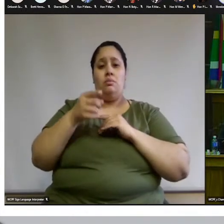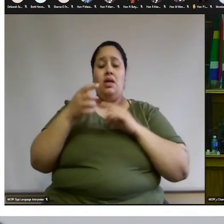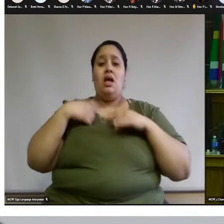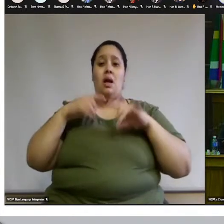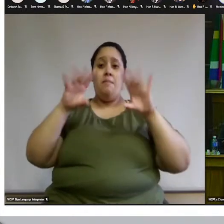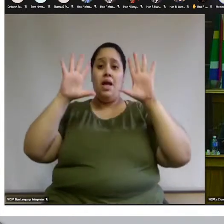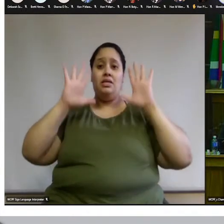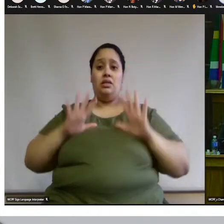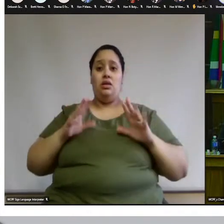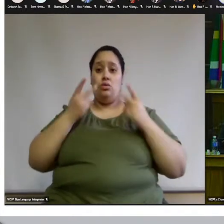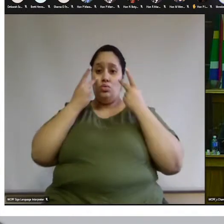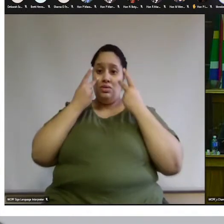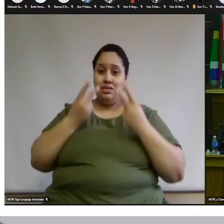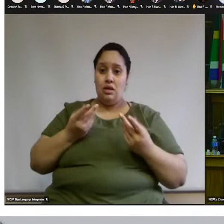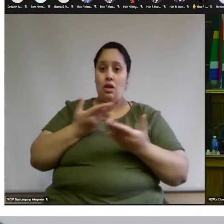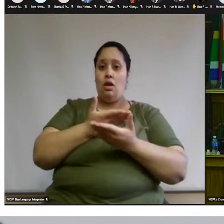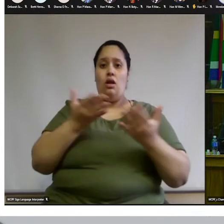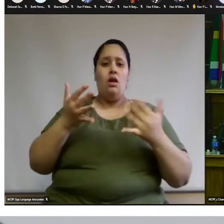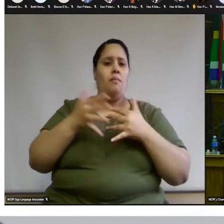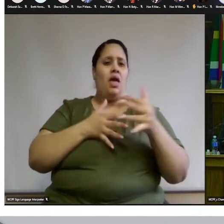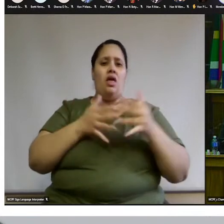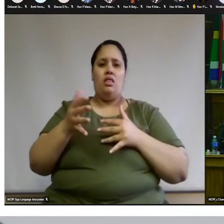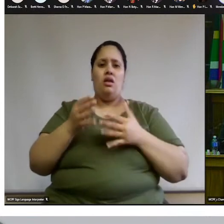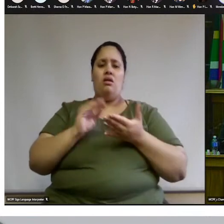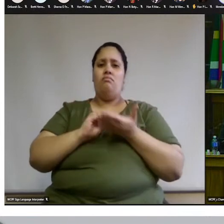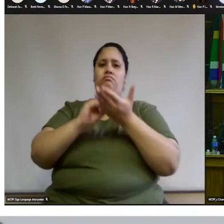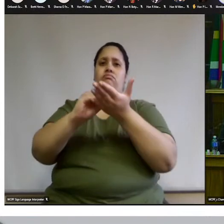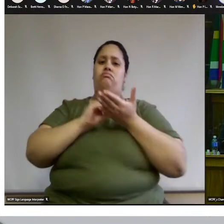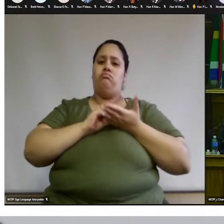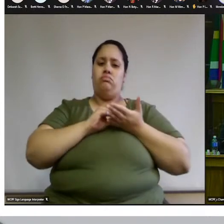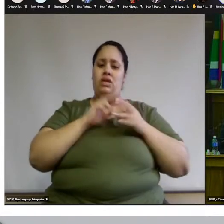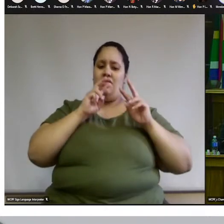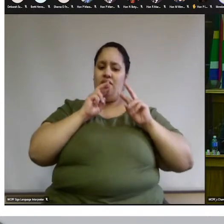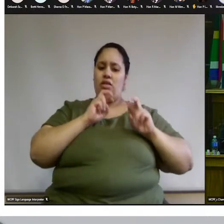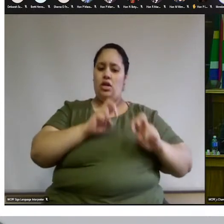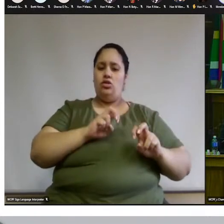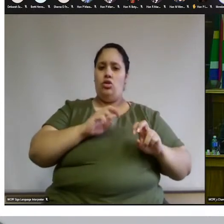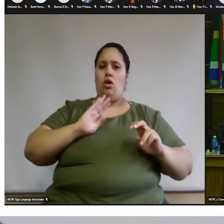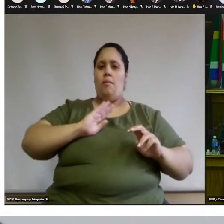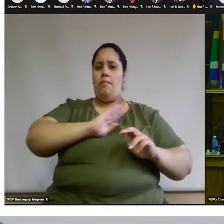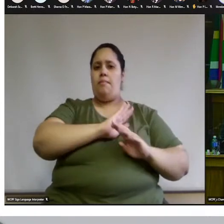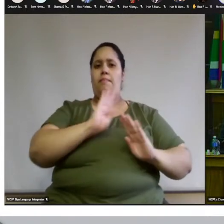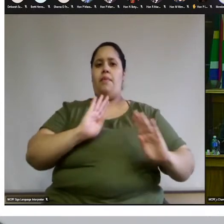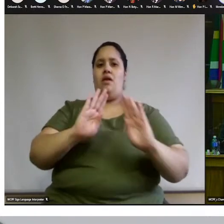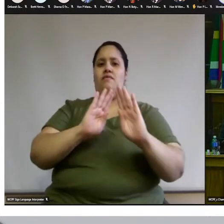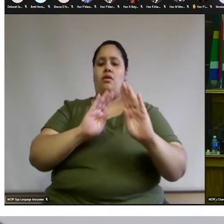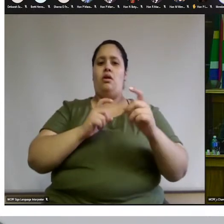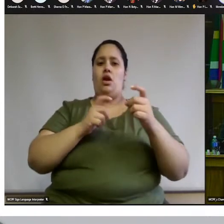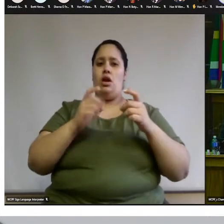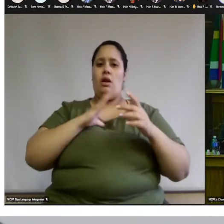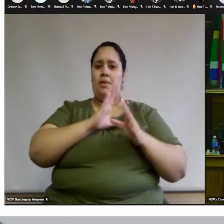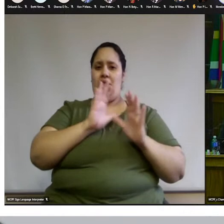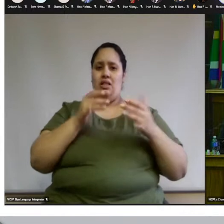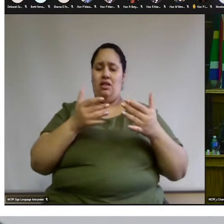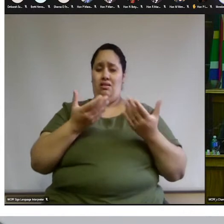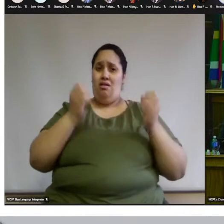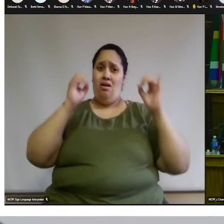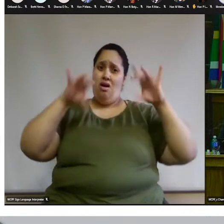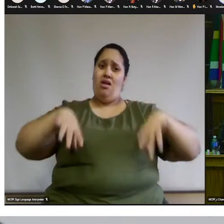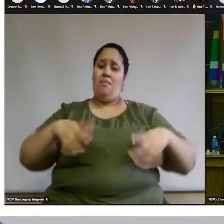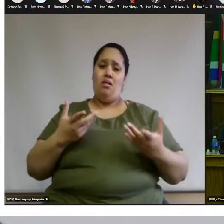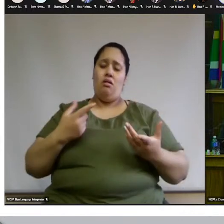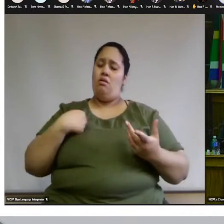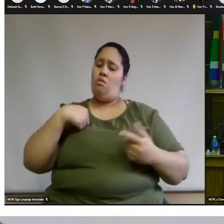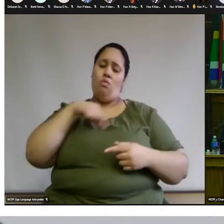see that this matter was brought for investigation to the Conduct Committee. It's disgusting. And we will not